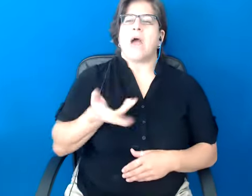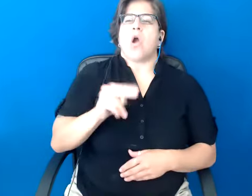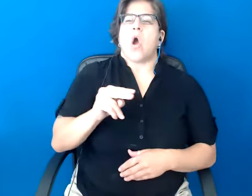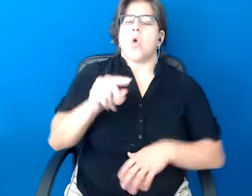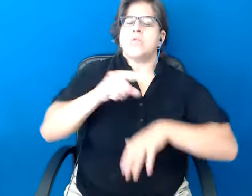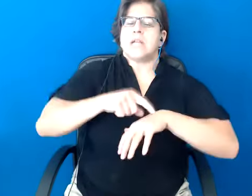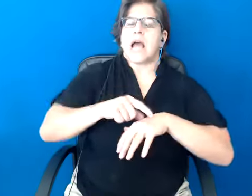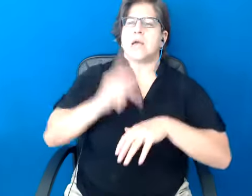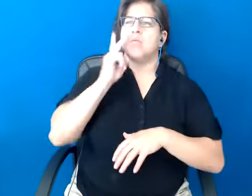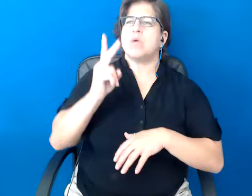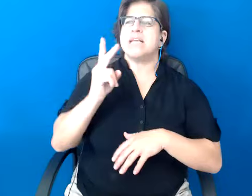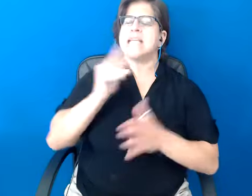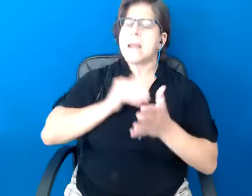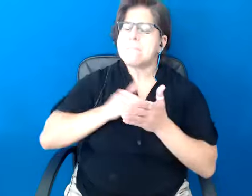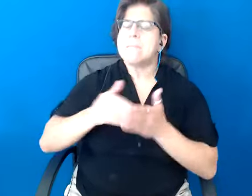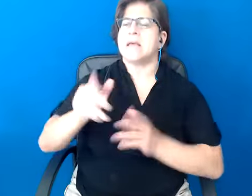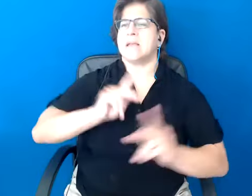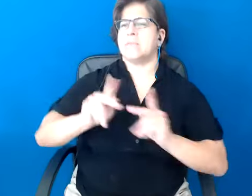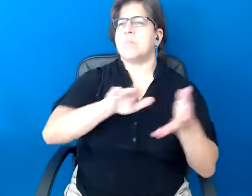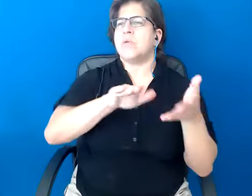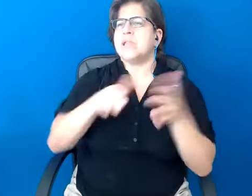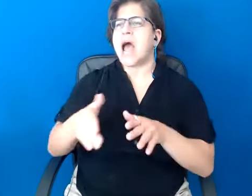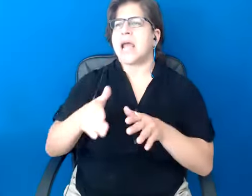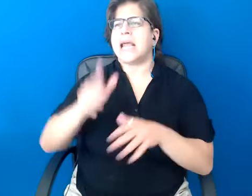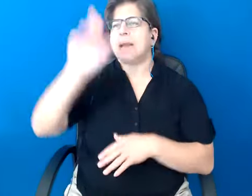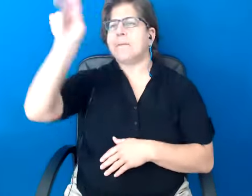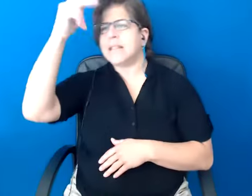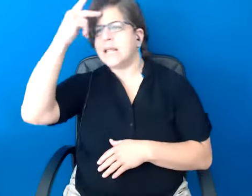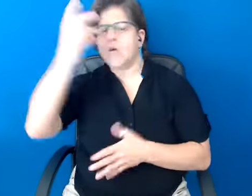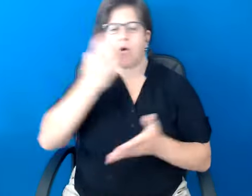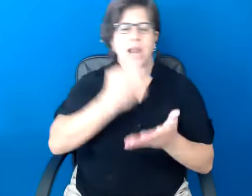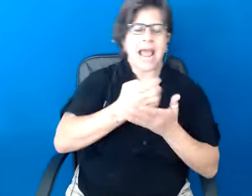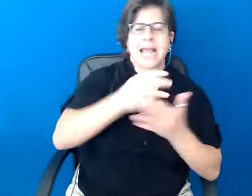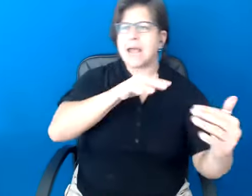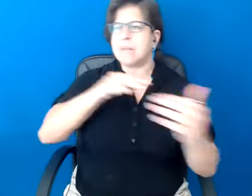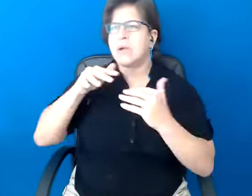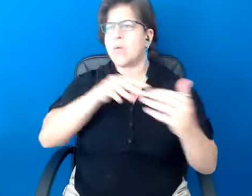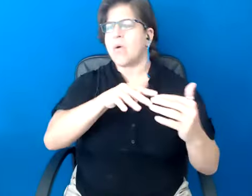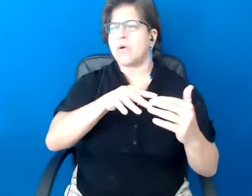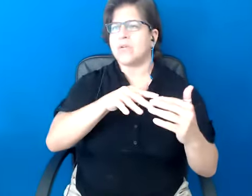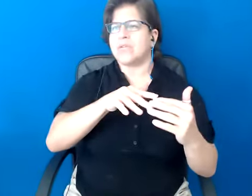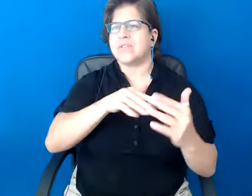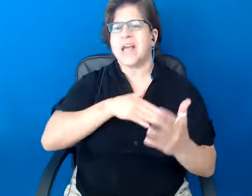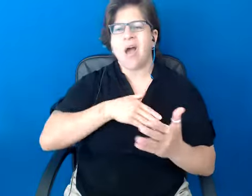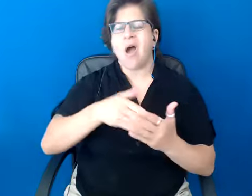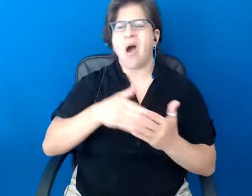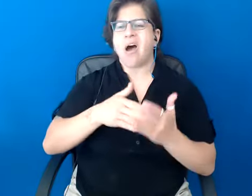Bill wrote in 1953, in our own times, we've seen millions die in political and